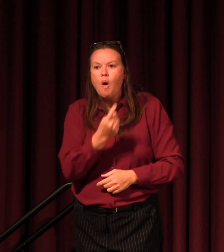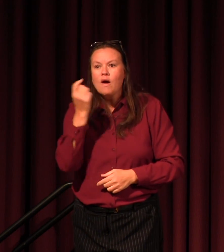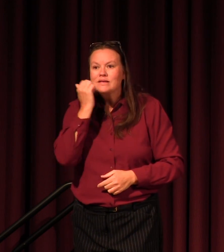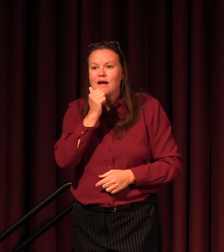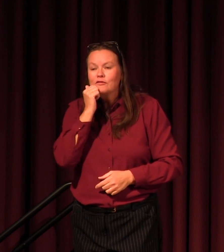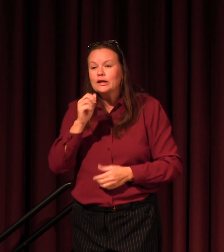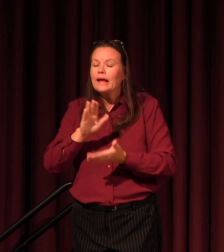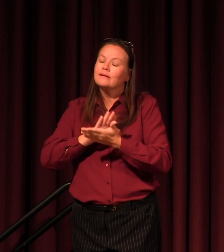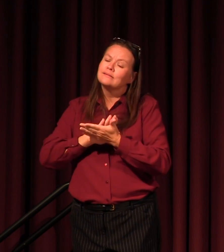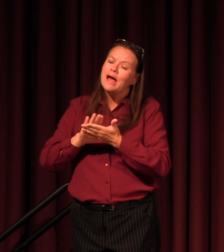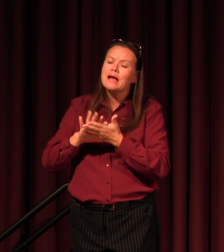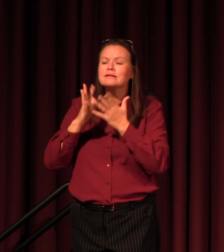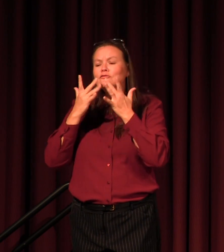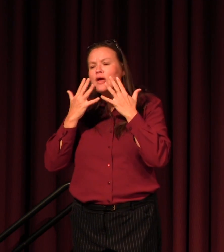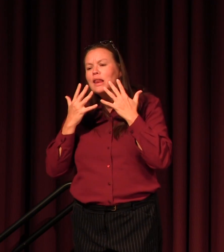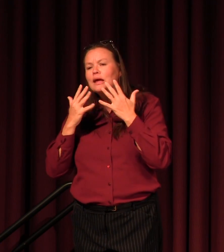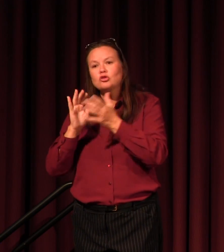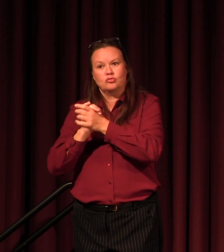No!